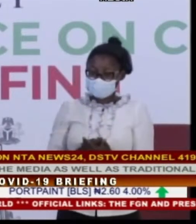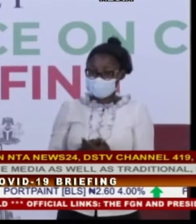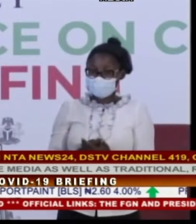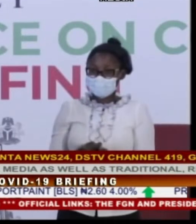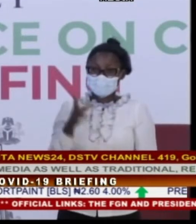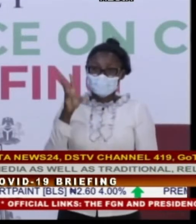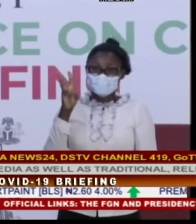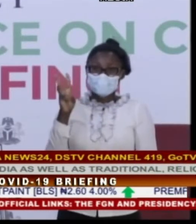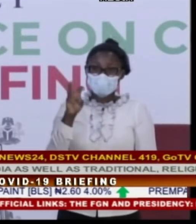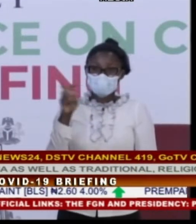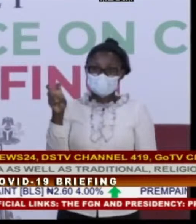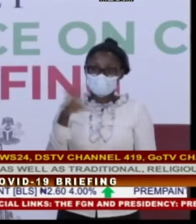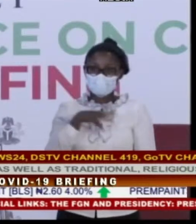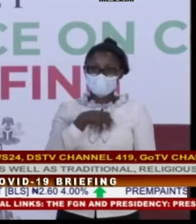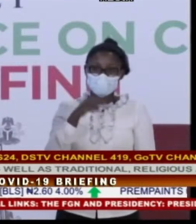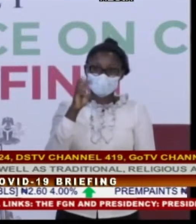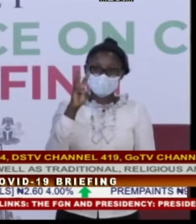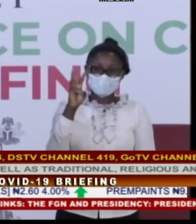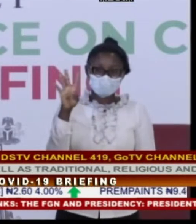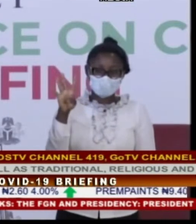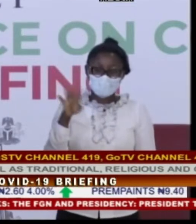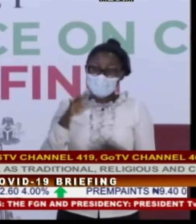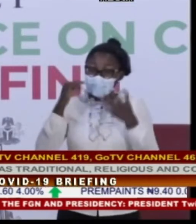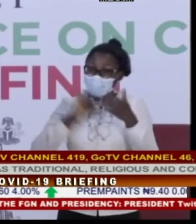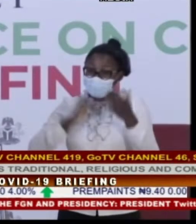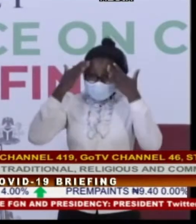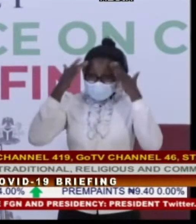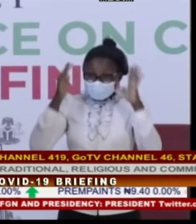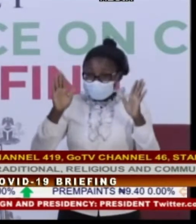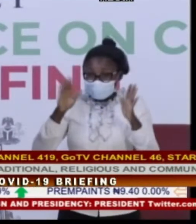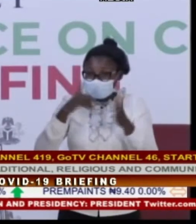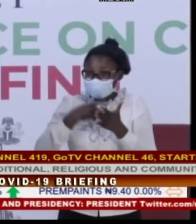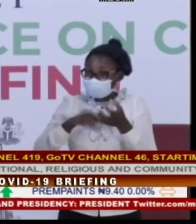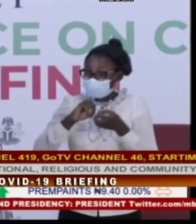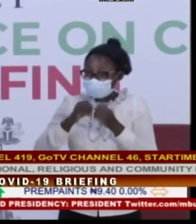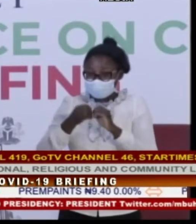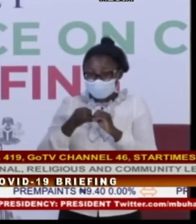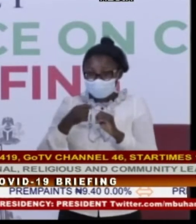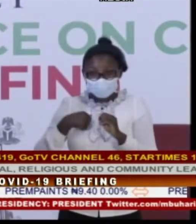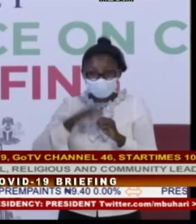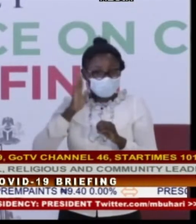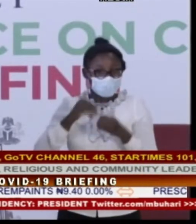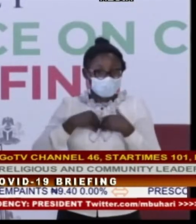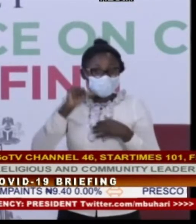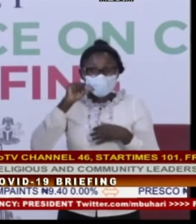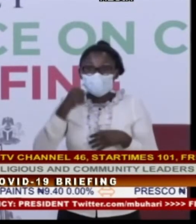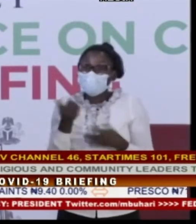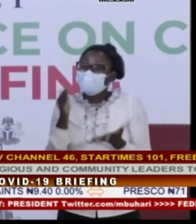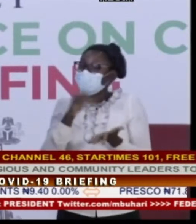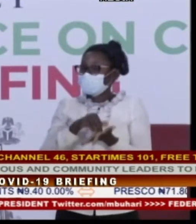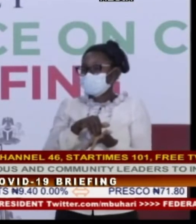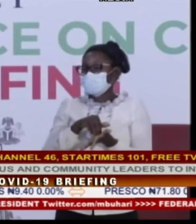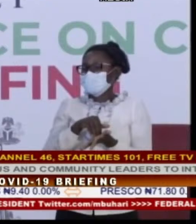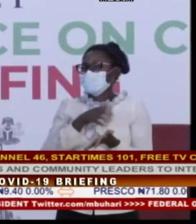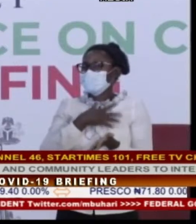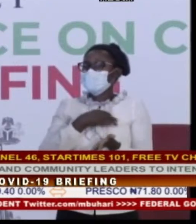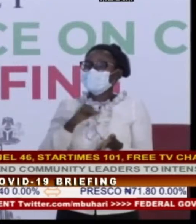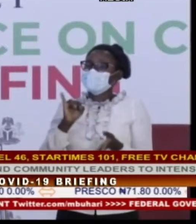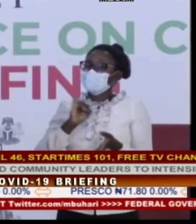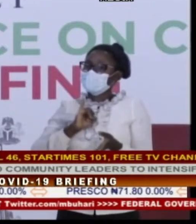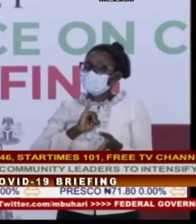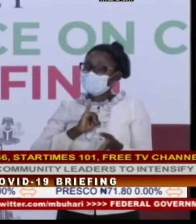Which is the best option? What do we need to put in place? So we are working around the clock to ensure that at least